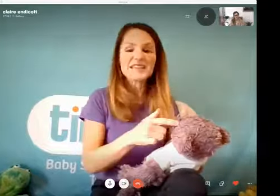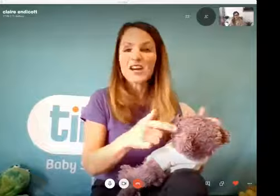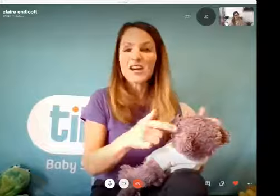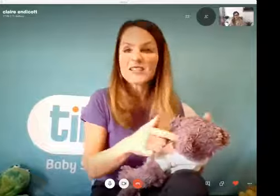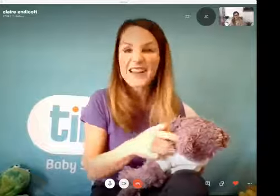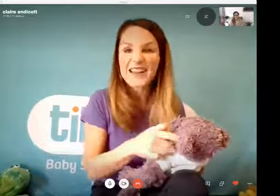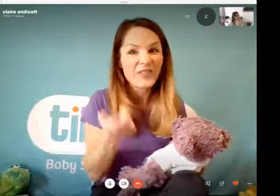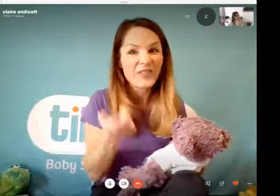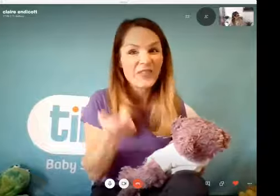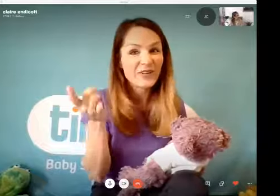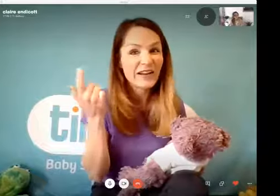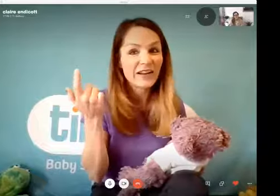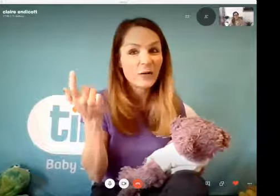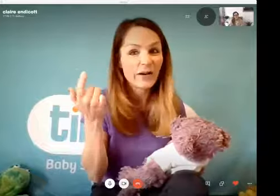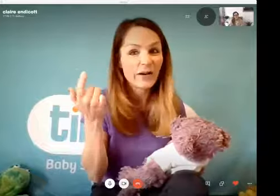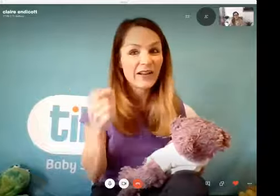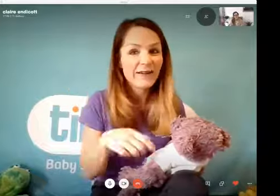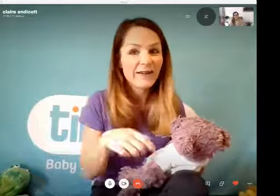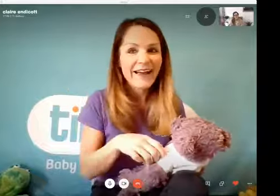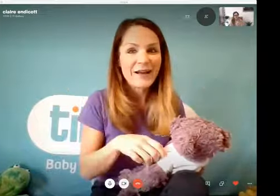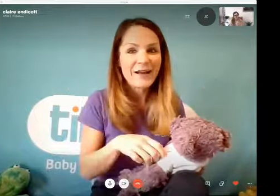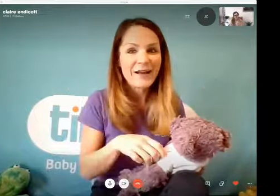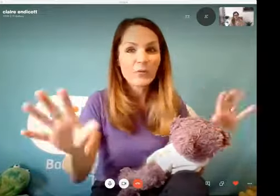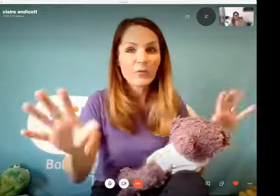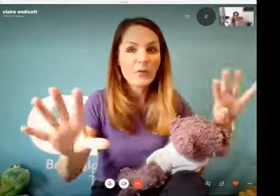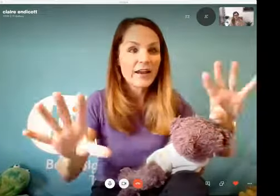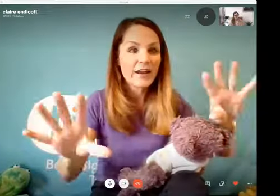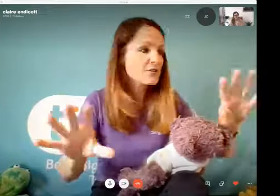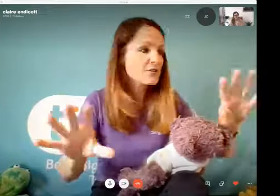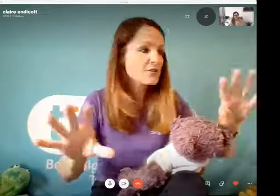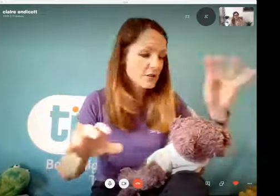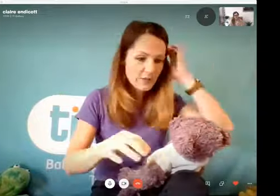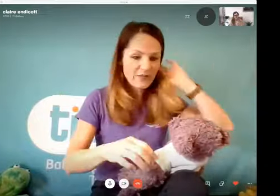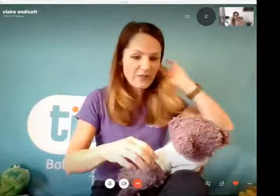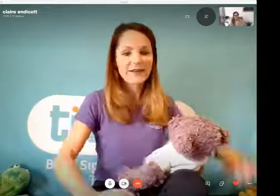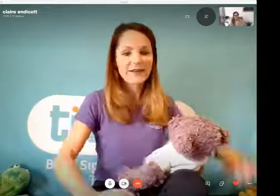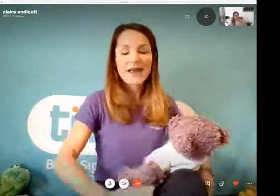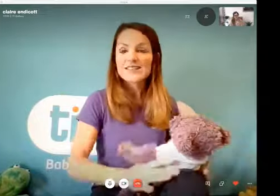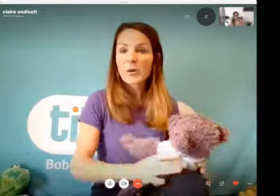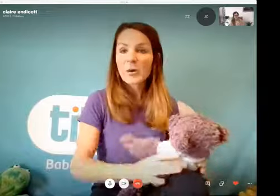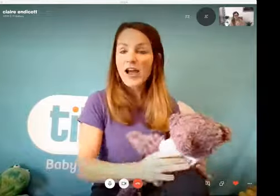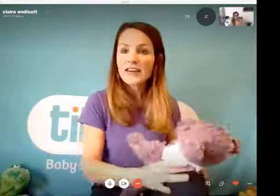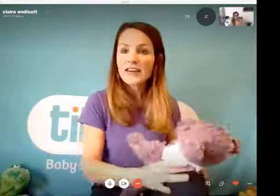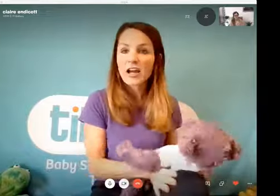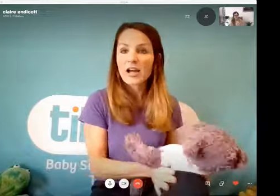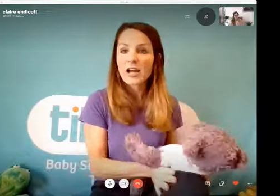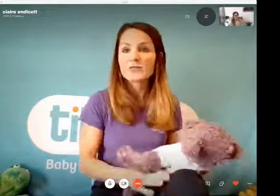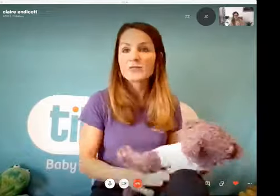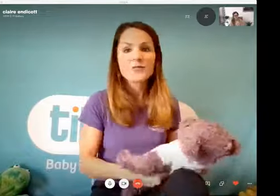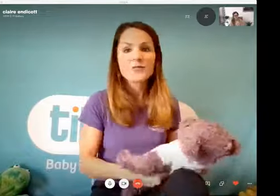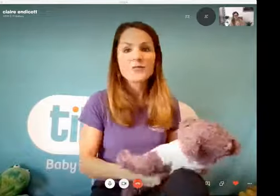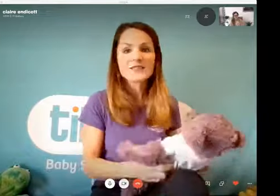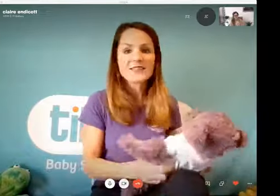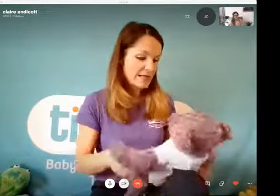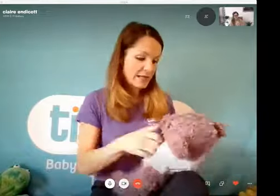ears, I'm not very good at getting up high. But don't worry, we can't hear each other, so it'll be fine. So have a little go. Don't feel silly singing. Babies,